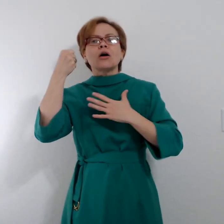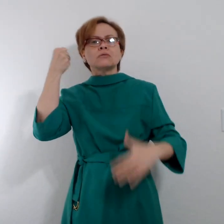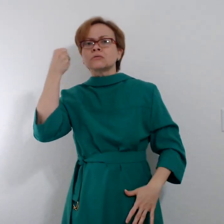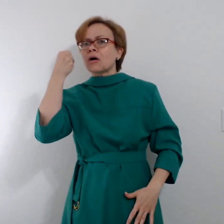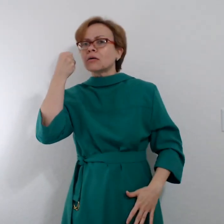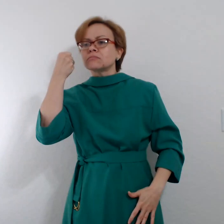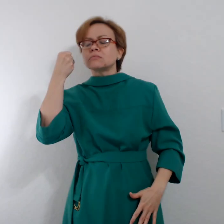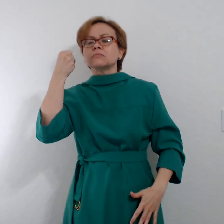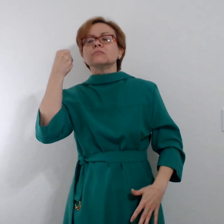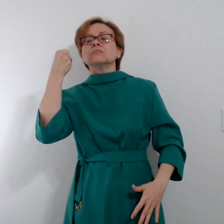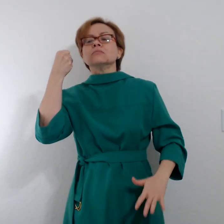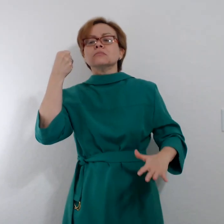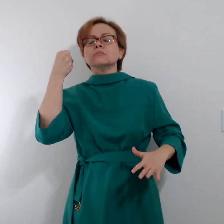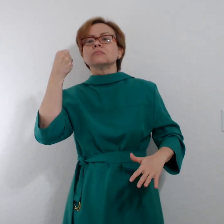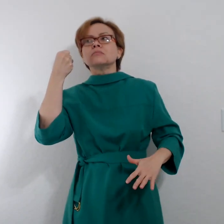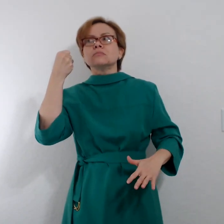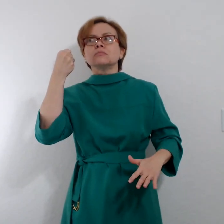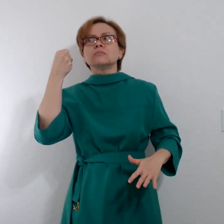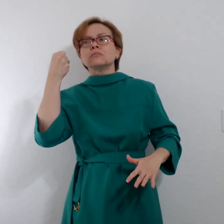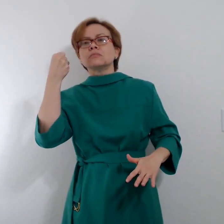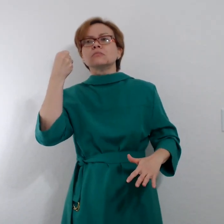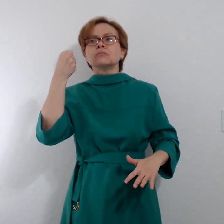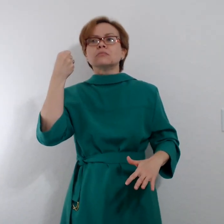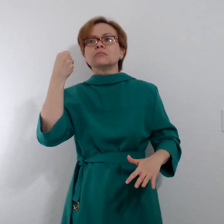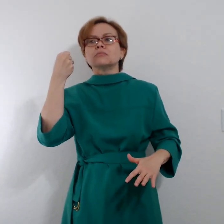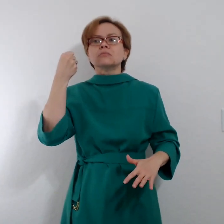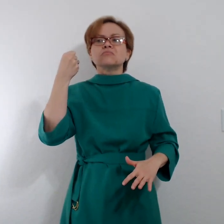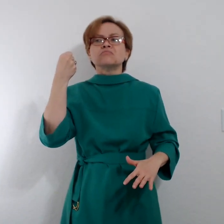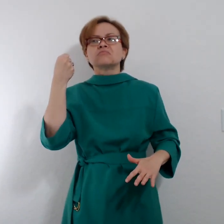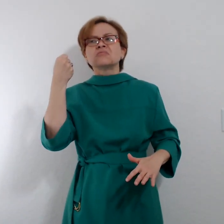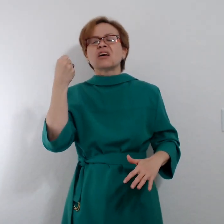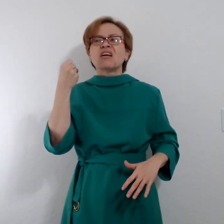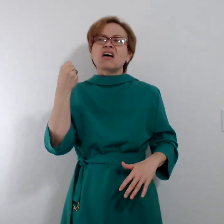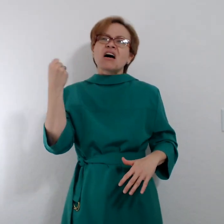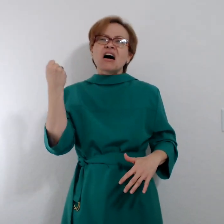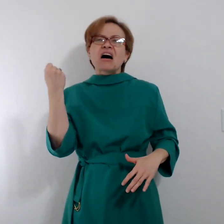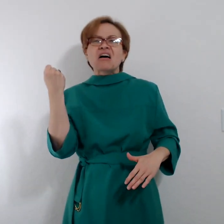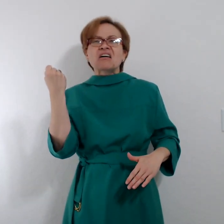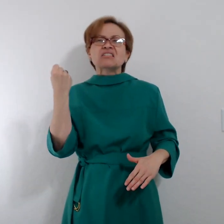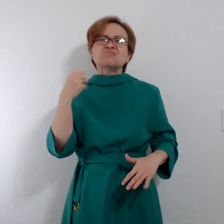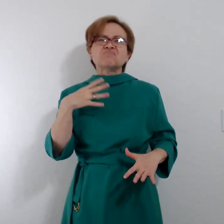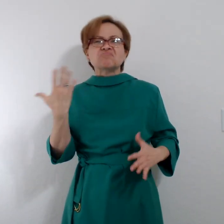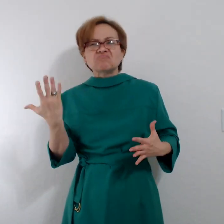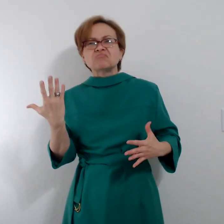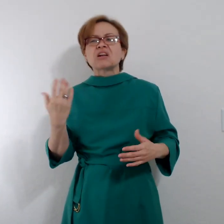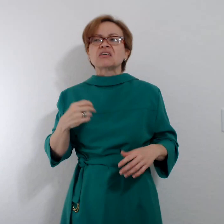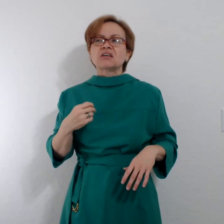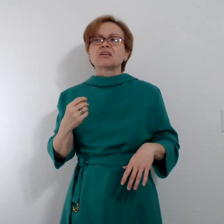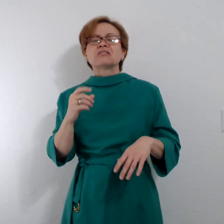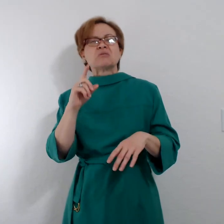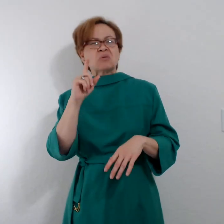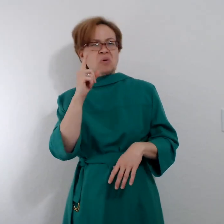attempt to hold my breath, I couldn't even last a minute. So I realized that was completely not going to work.